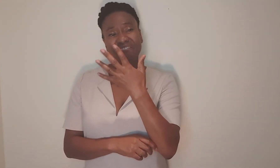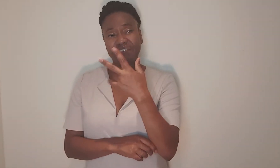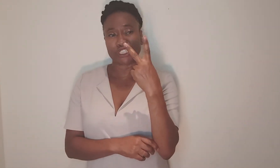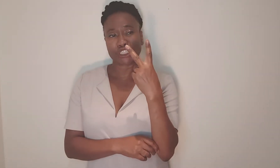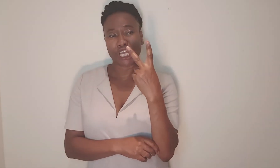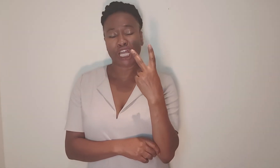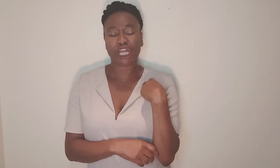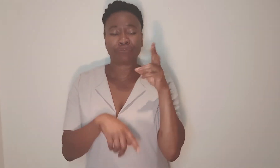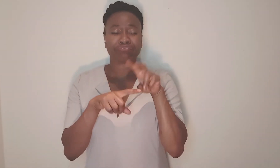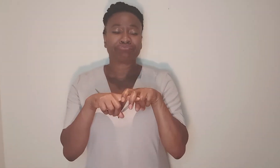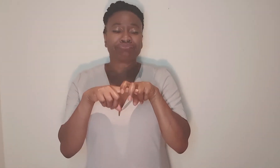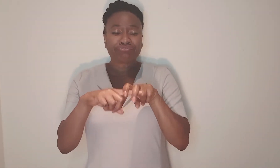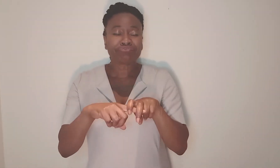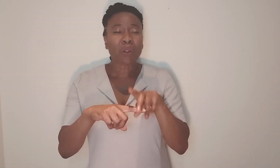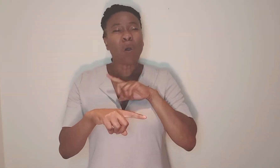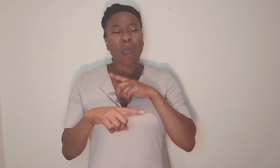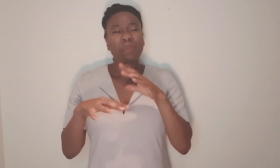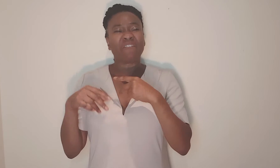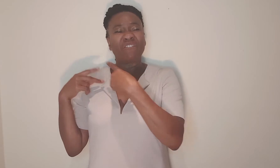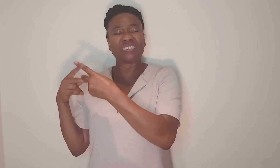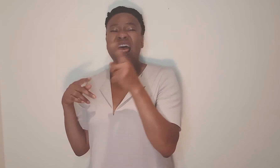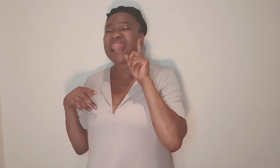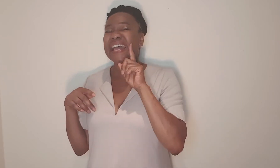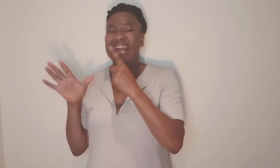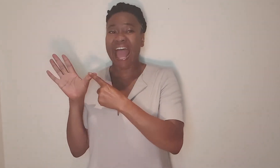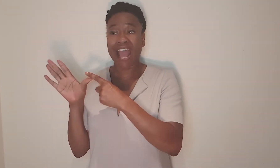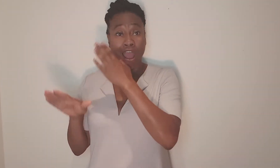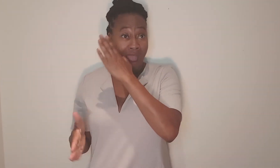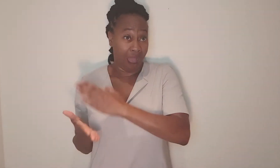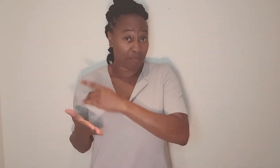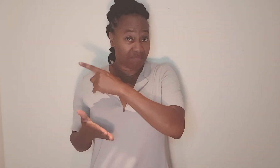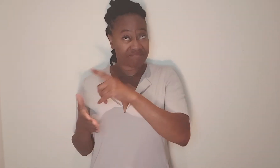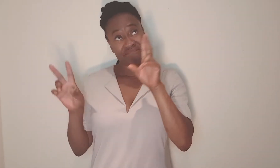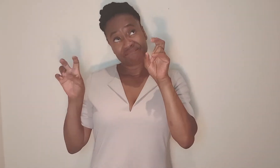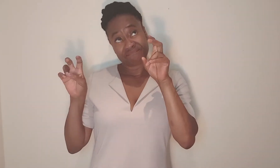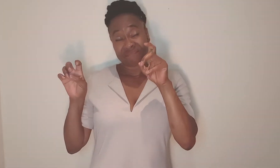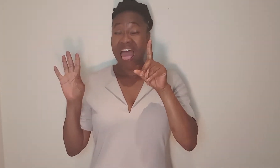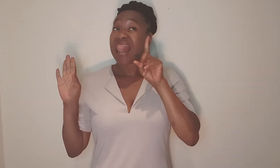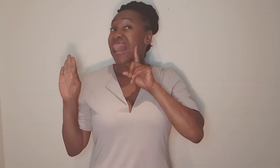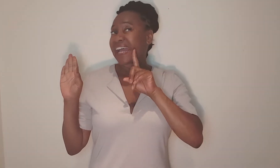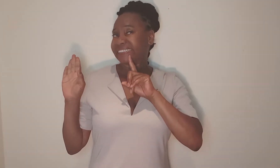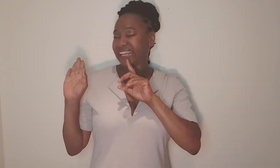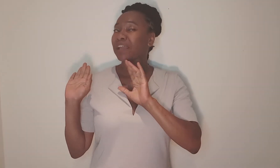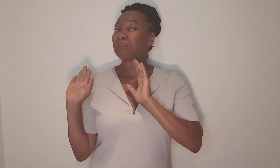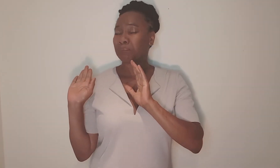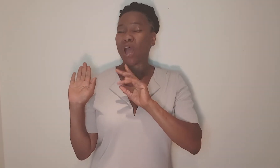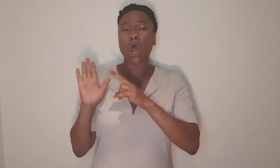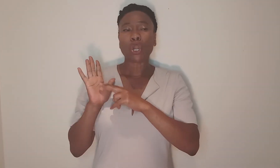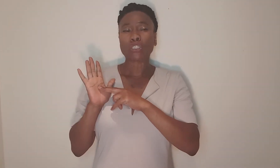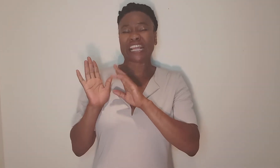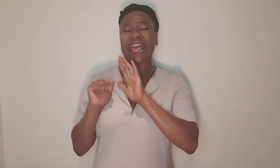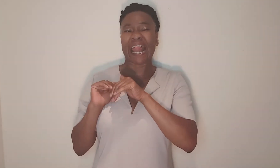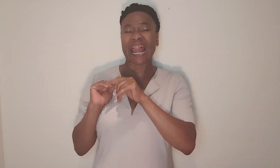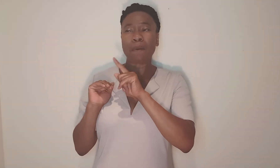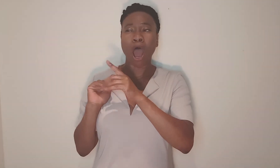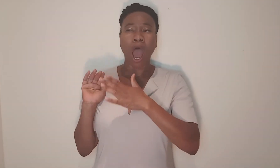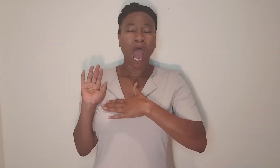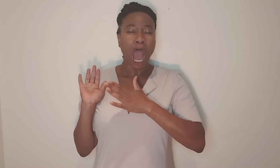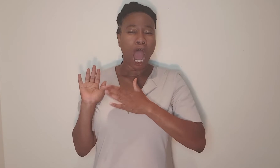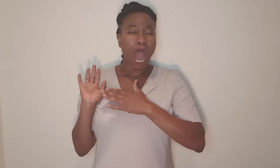visiting the Lady A. She's a real life lady, by the way. More Notting Hill really, but her heart goes all the way up the road. So I